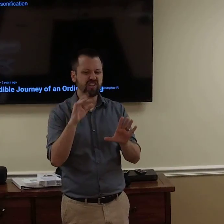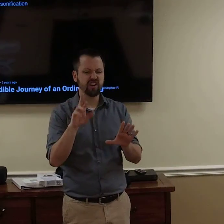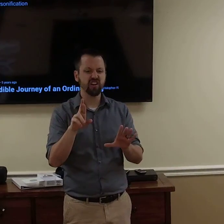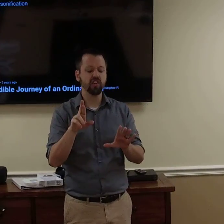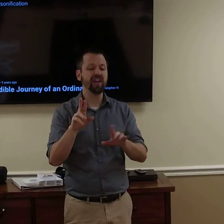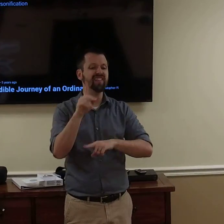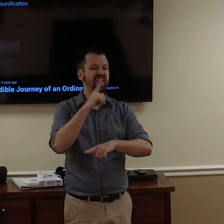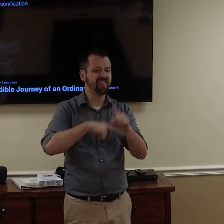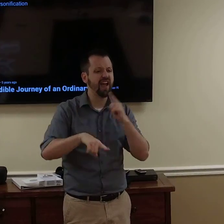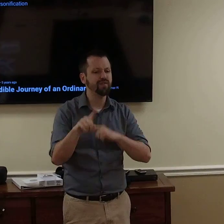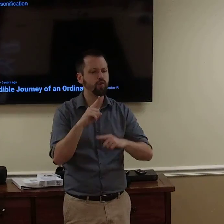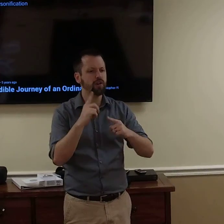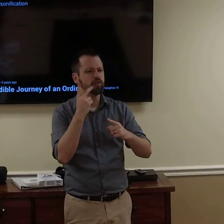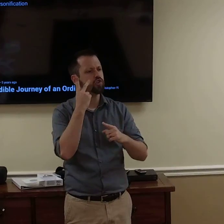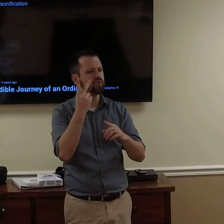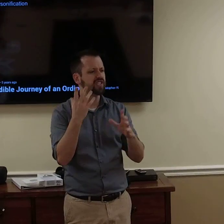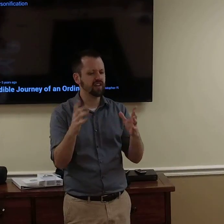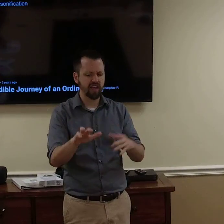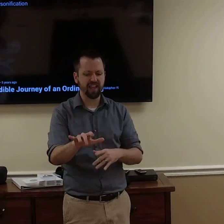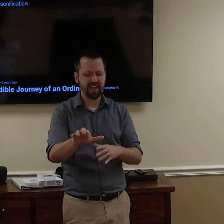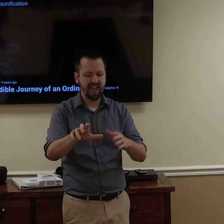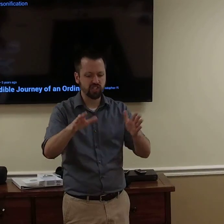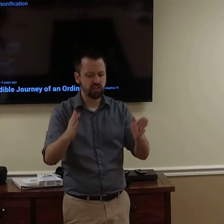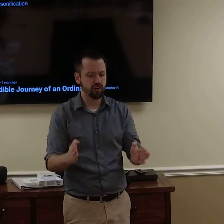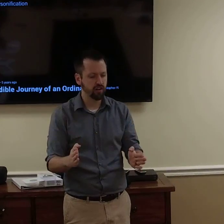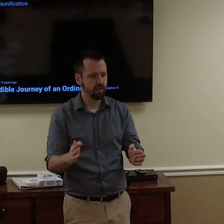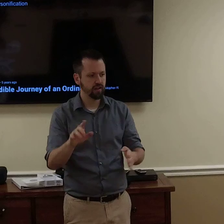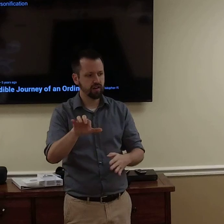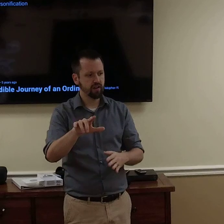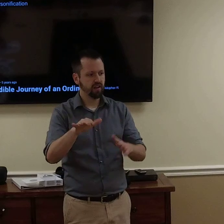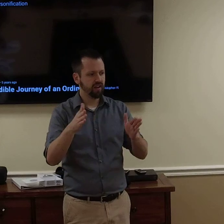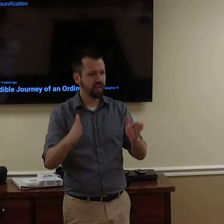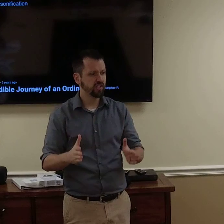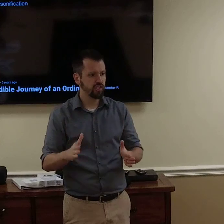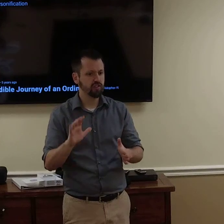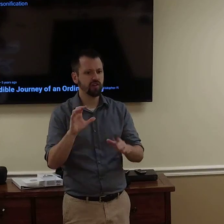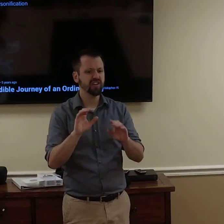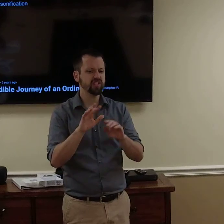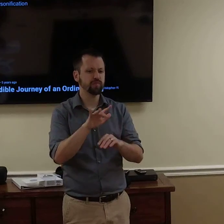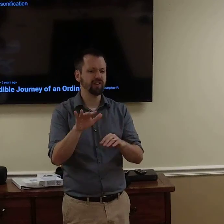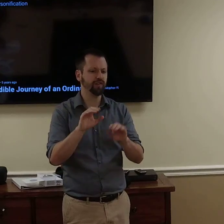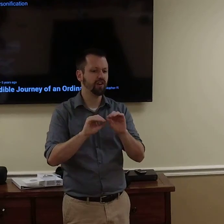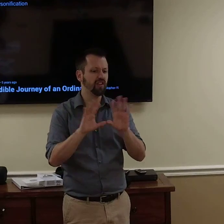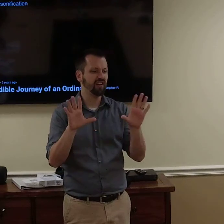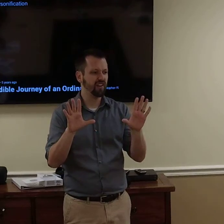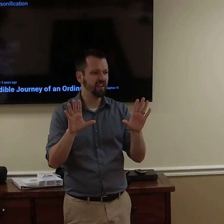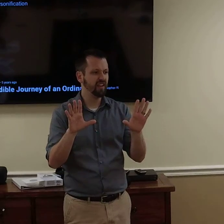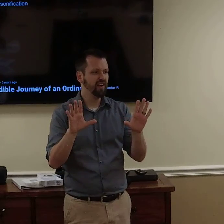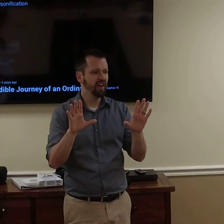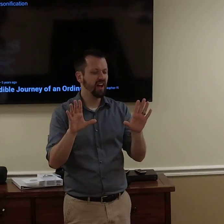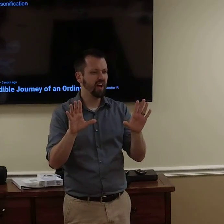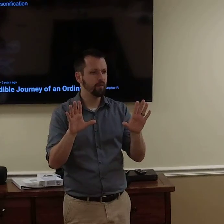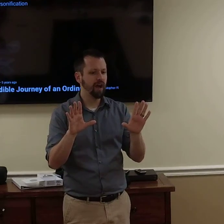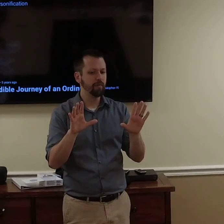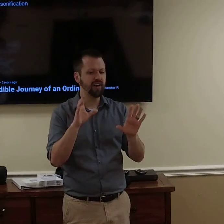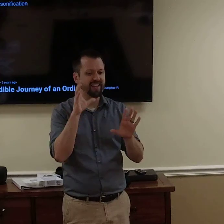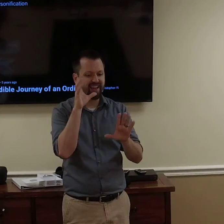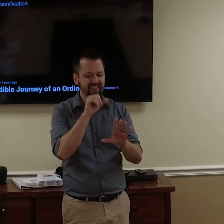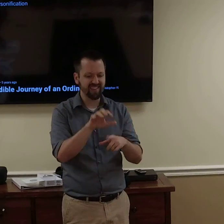Cashier, there is a sign for it, you just don't see it a lot. Cashier. Cashier. So he just spelled it for clarity. I'm gonna guess that